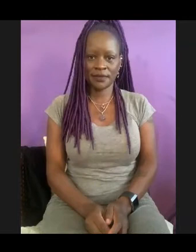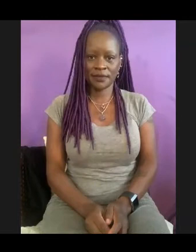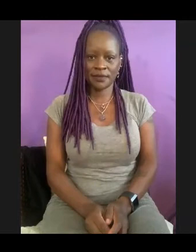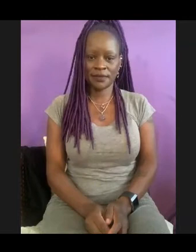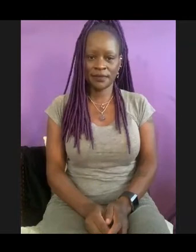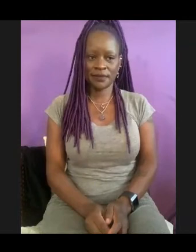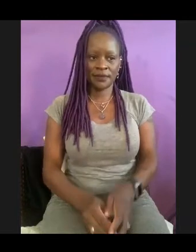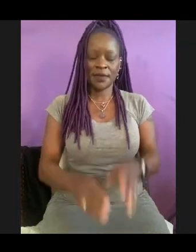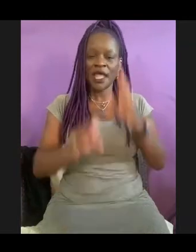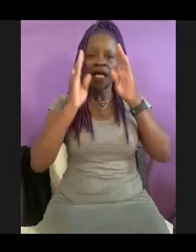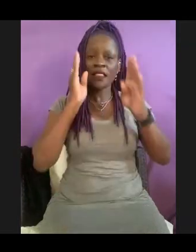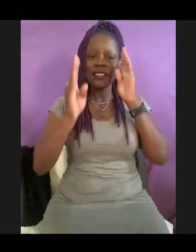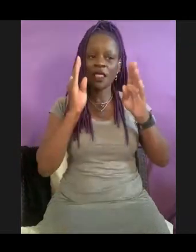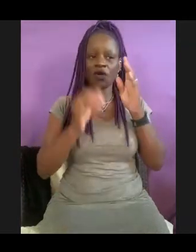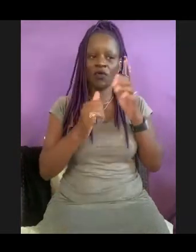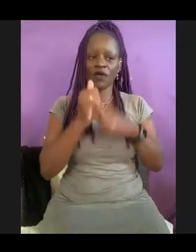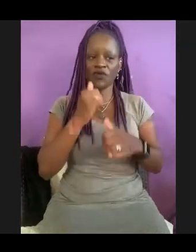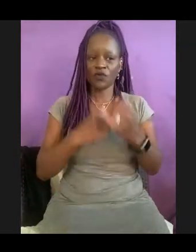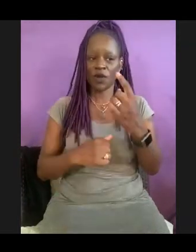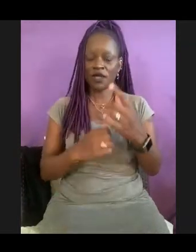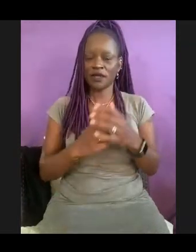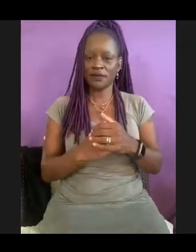Hello, everyone.